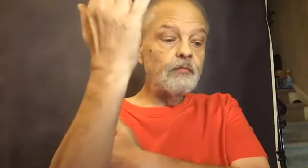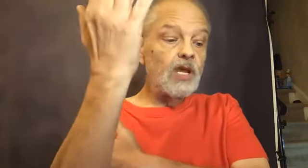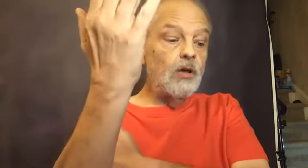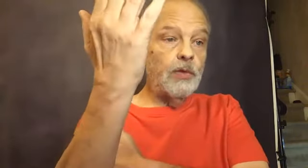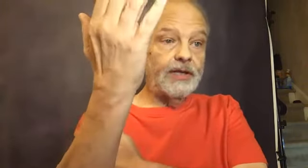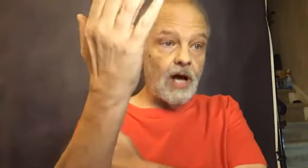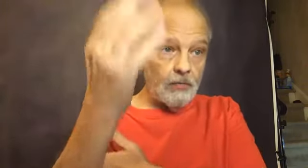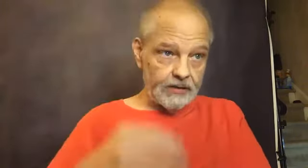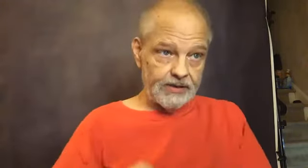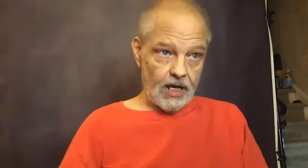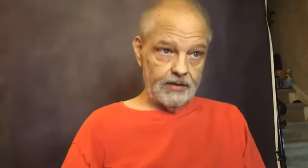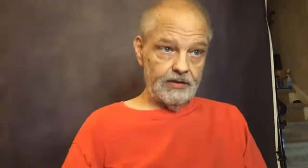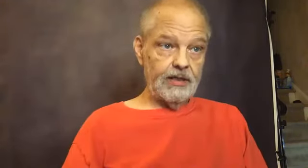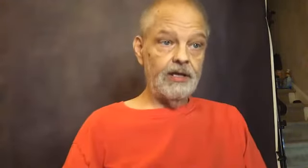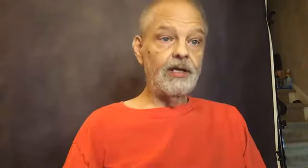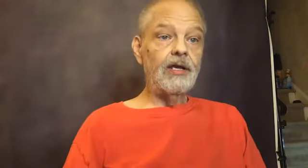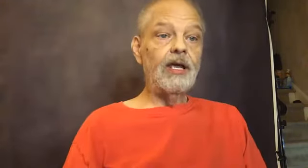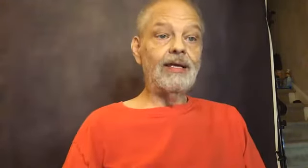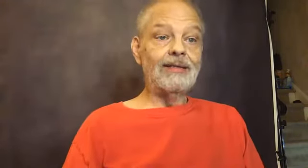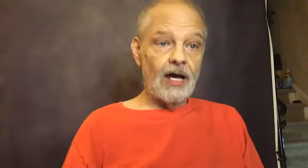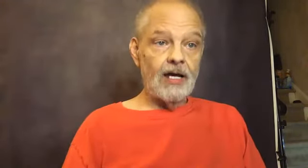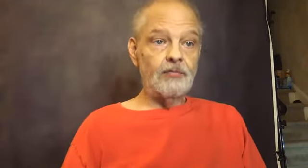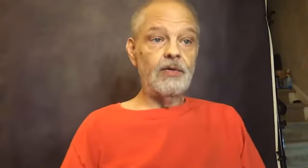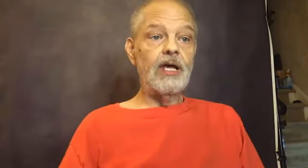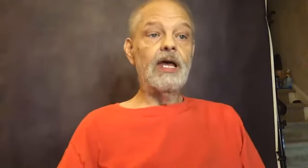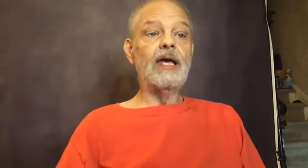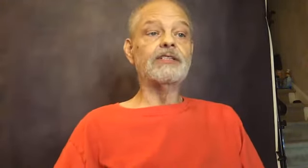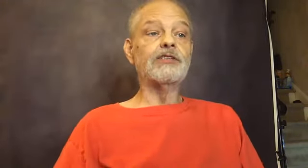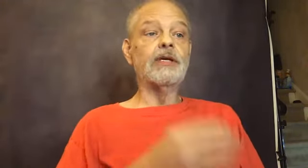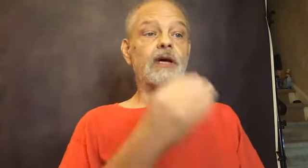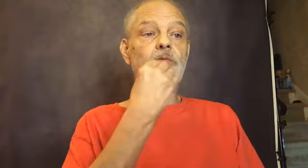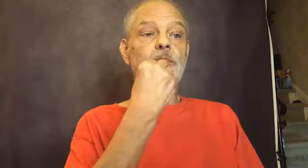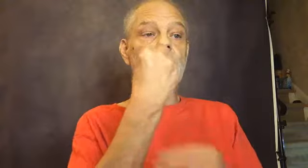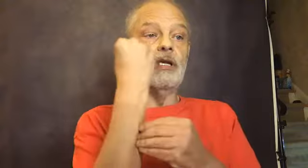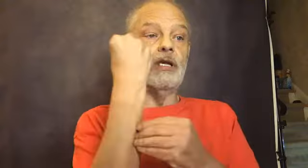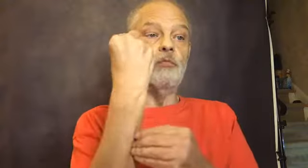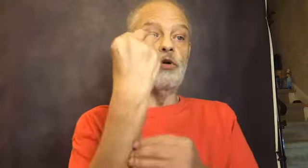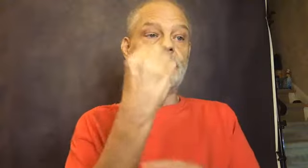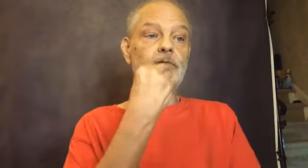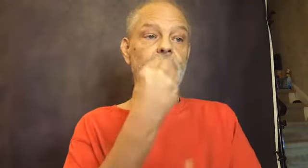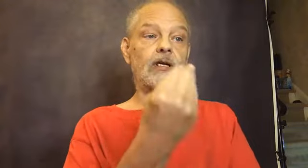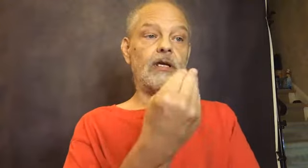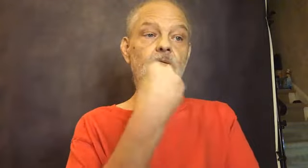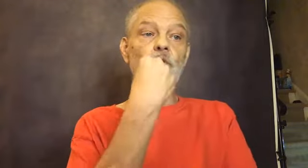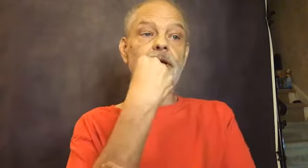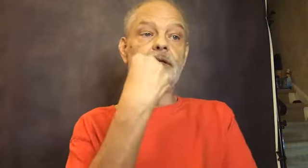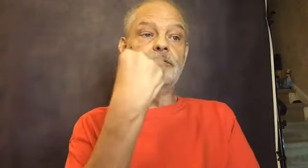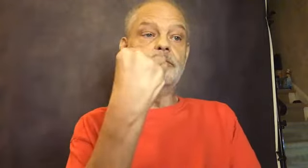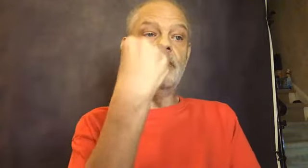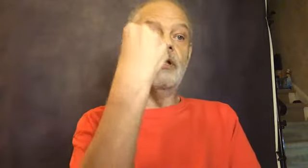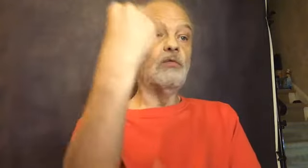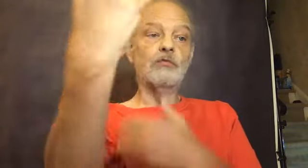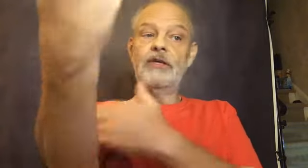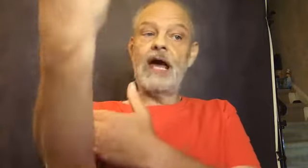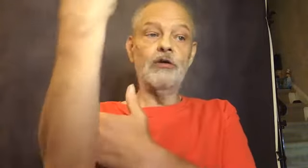But the compound sign in time has just become eat morning, eat morning. Without your